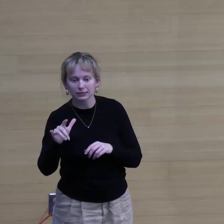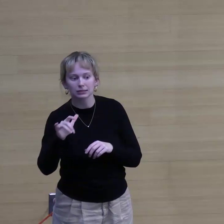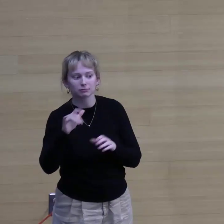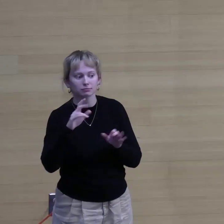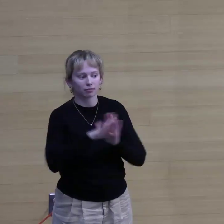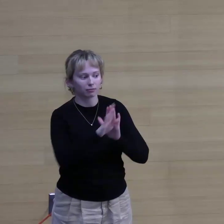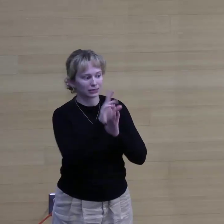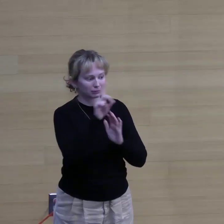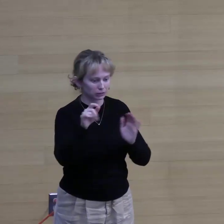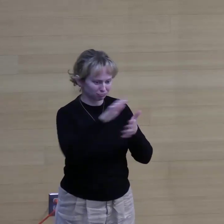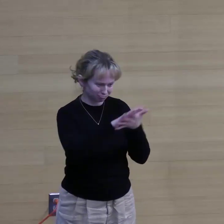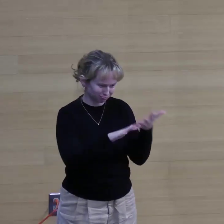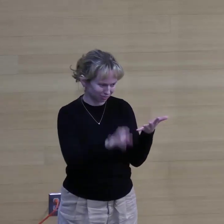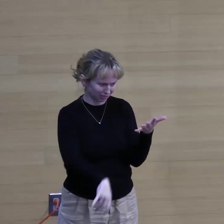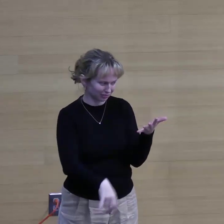disabilities.